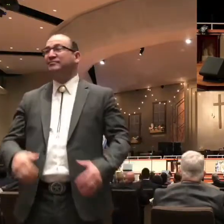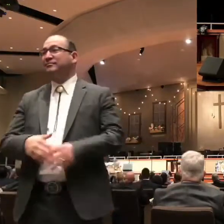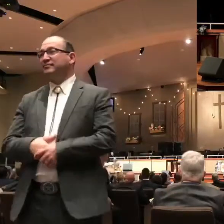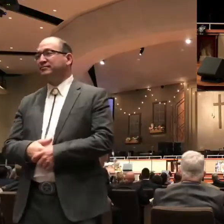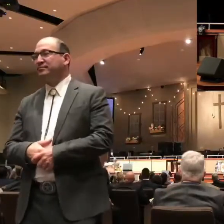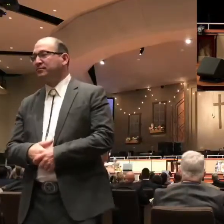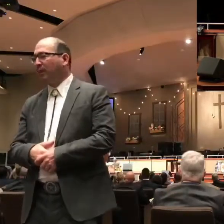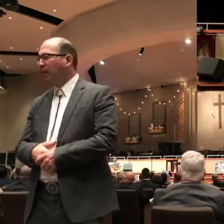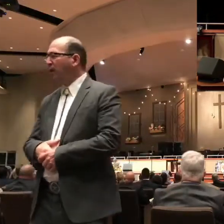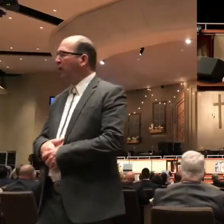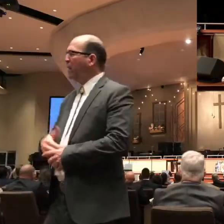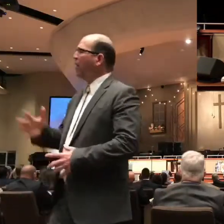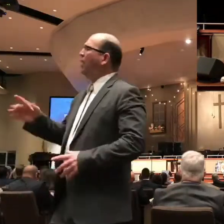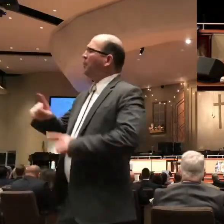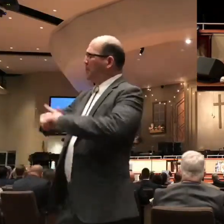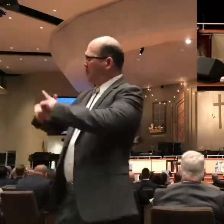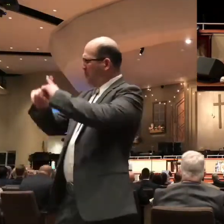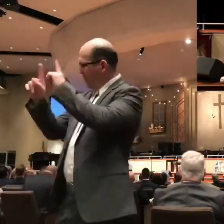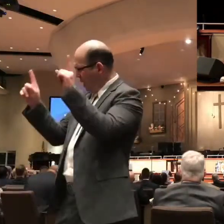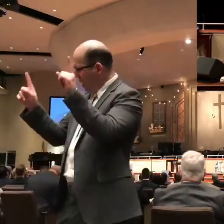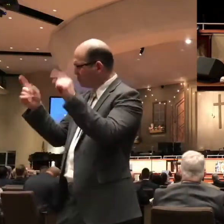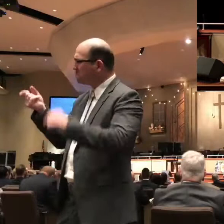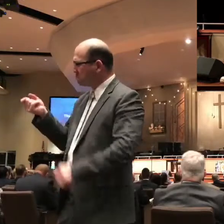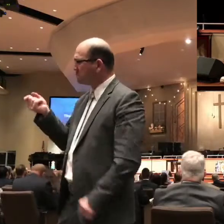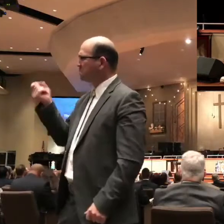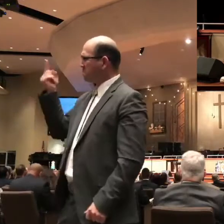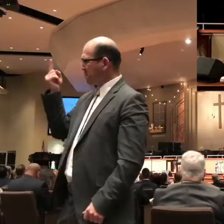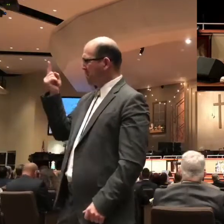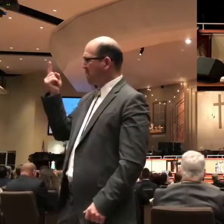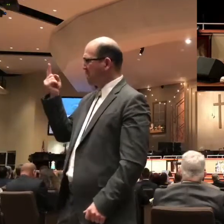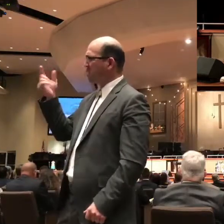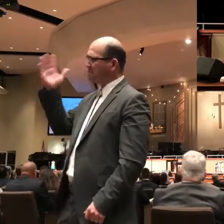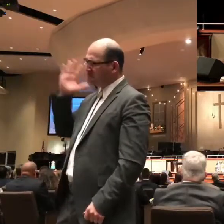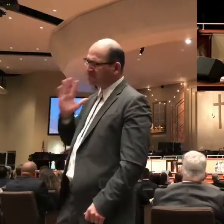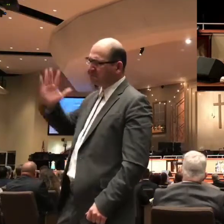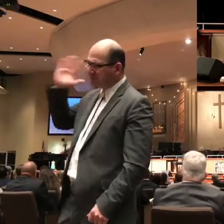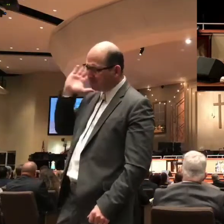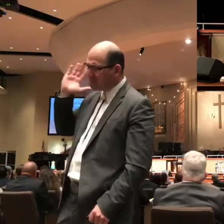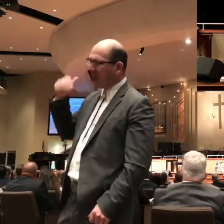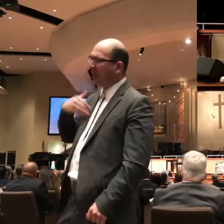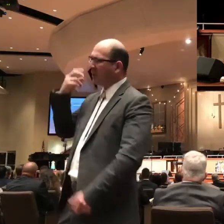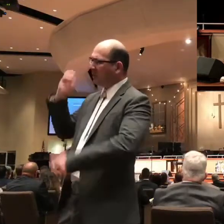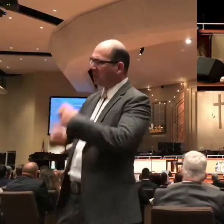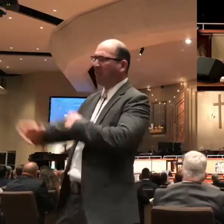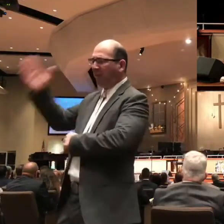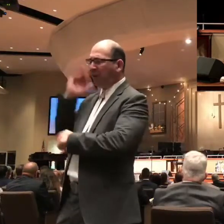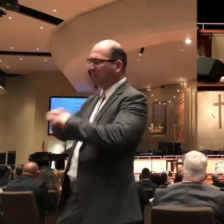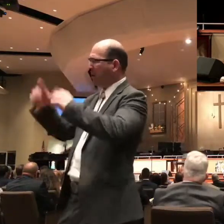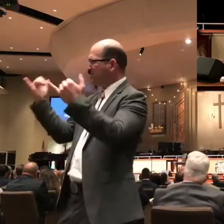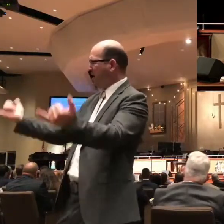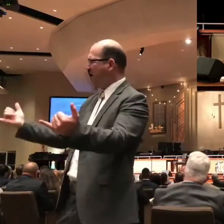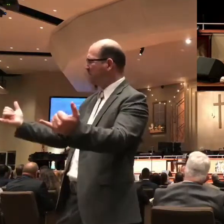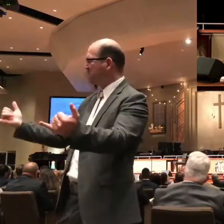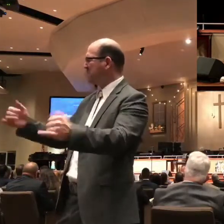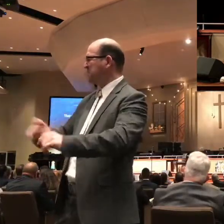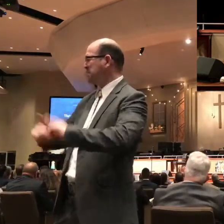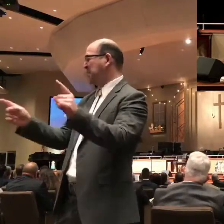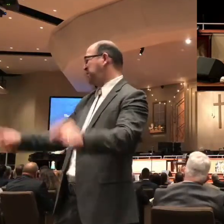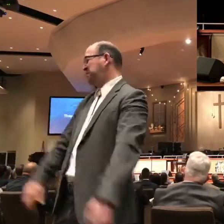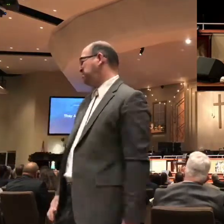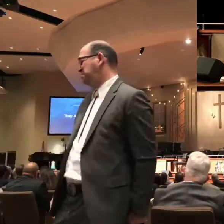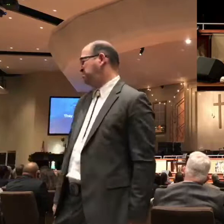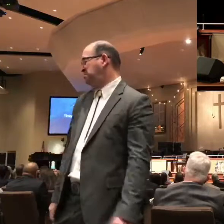You say, well, you know, I understand, you know, in the first century they probably had those problems, but you know, that doesn't happen a lot